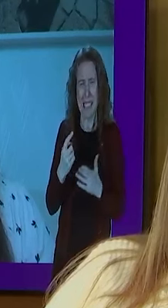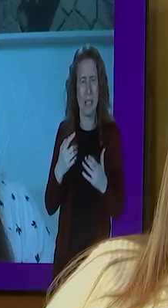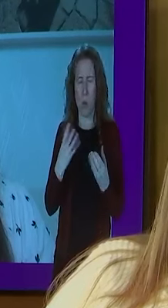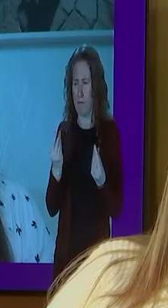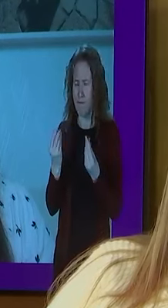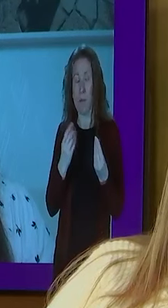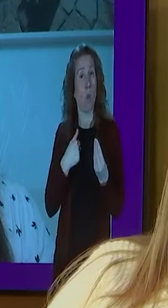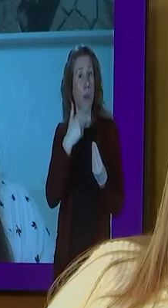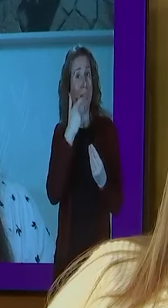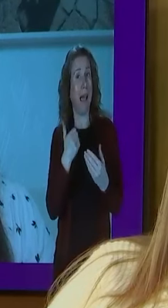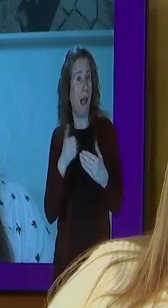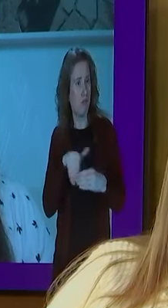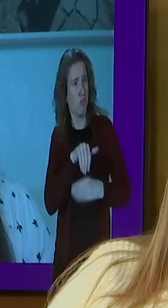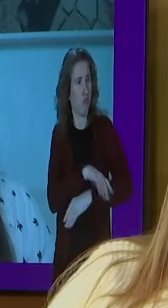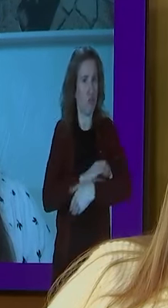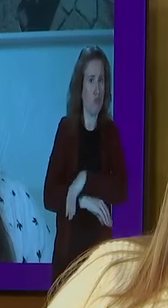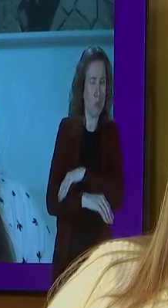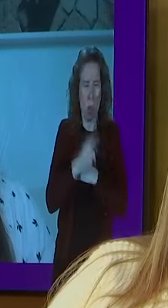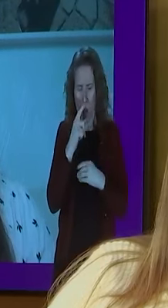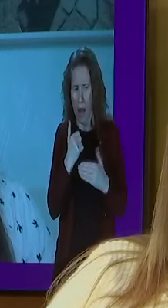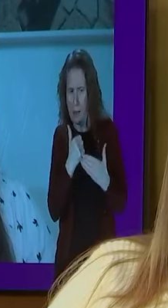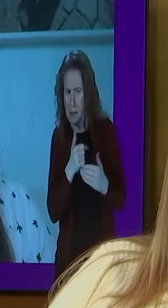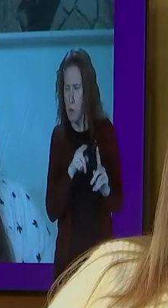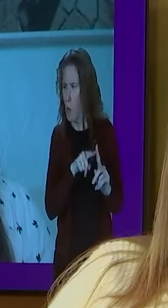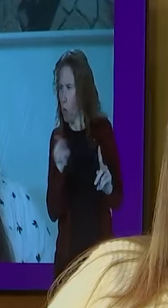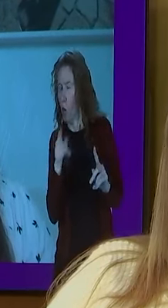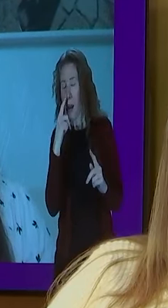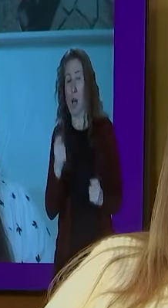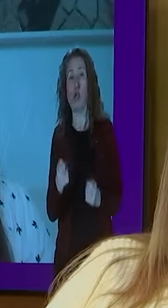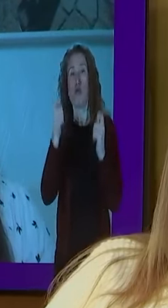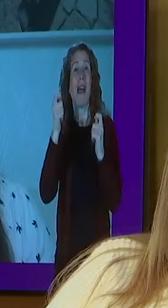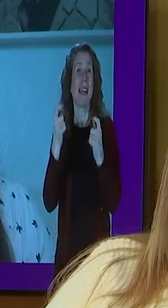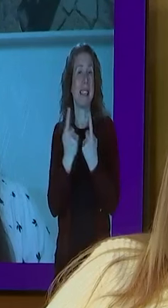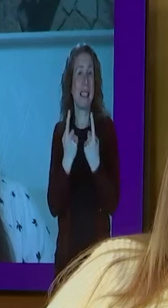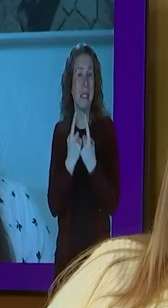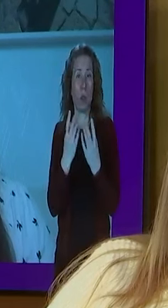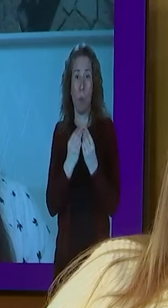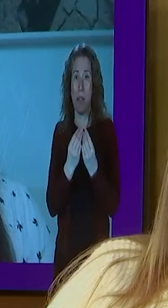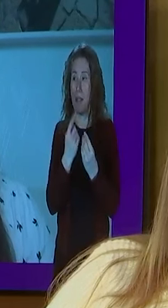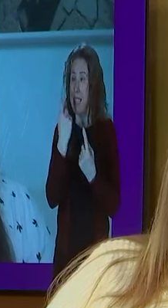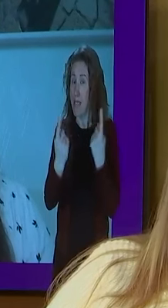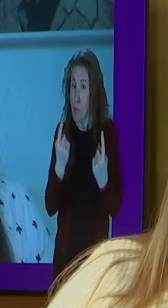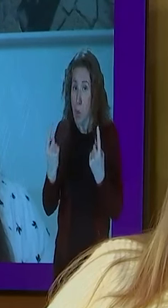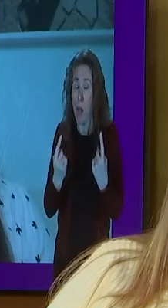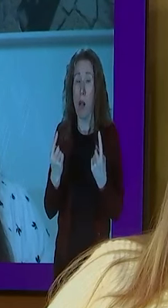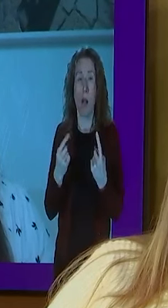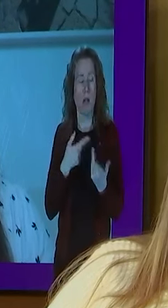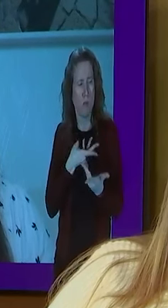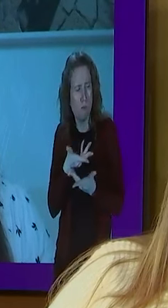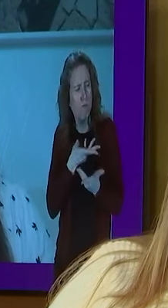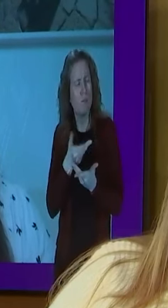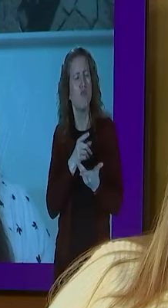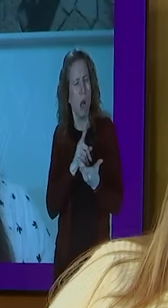we can help point towards, things we can raise with individual people as well to see what